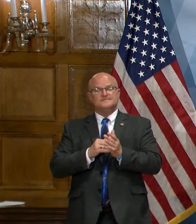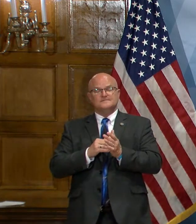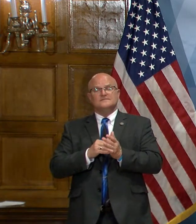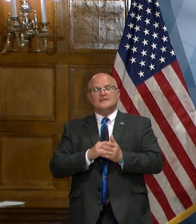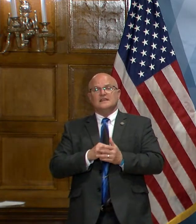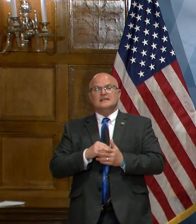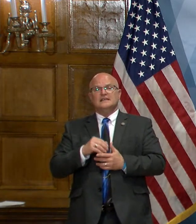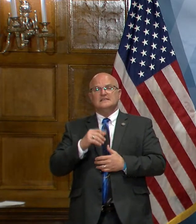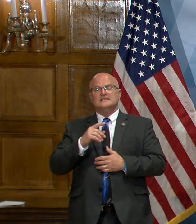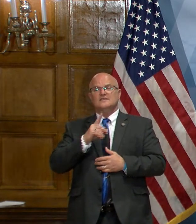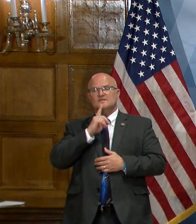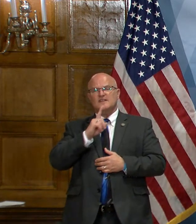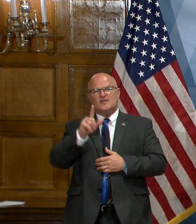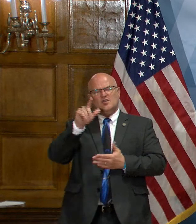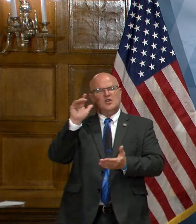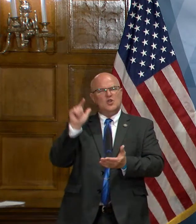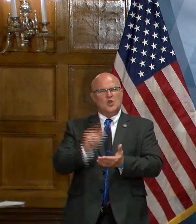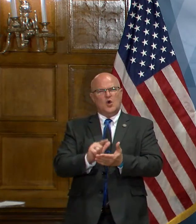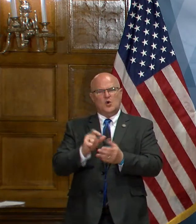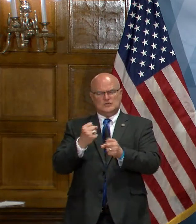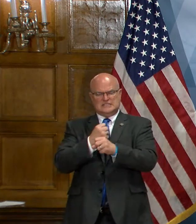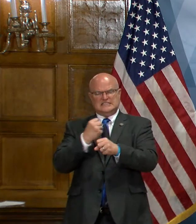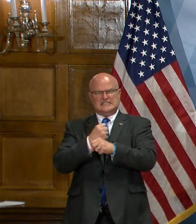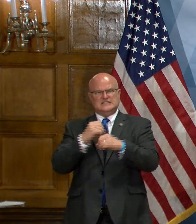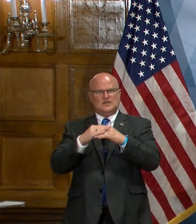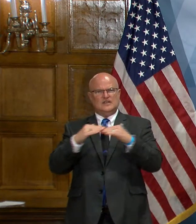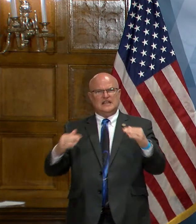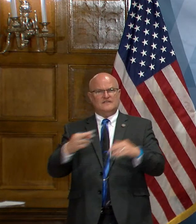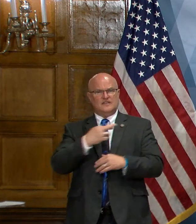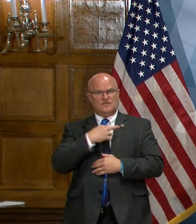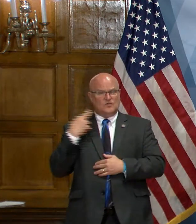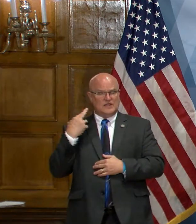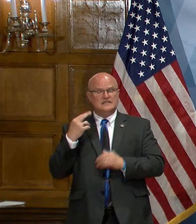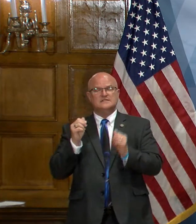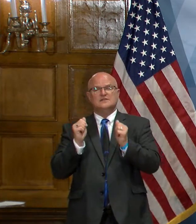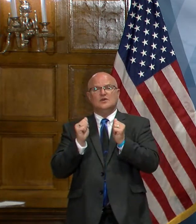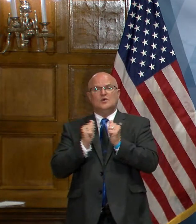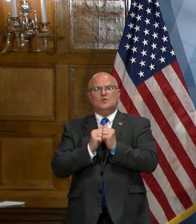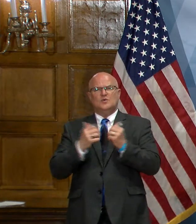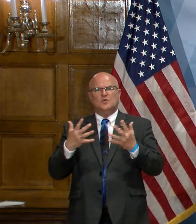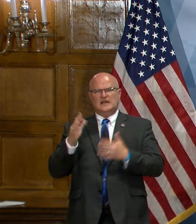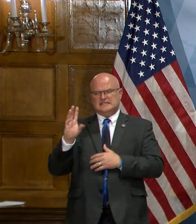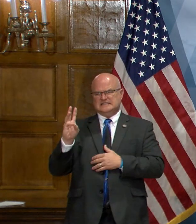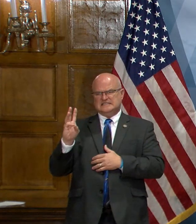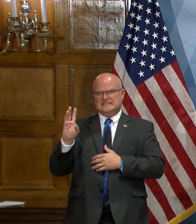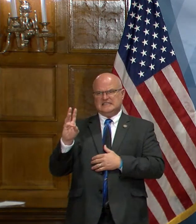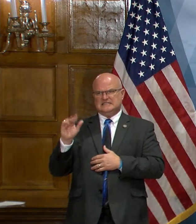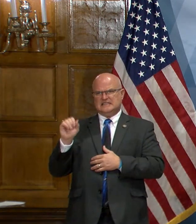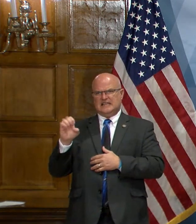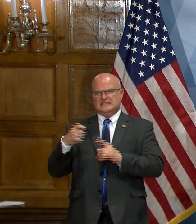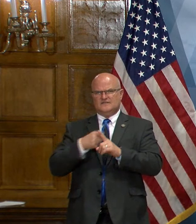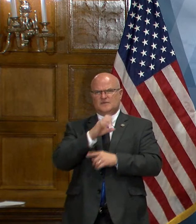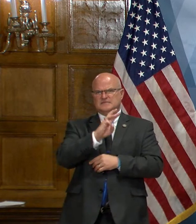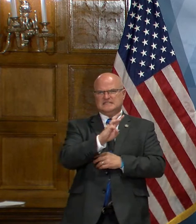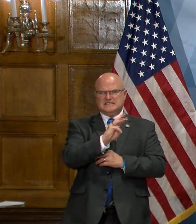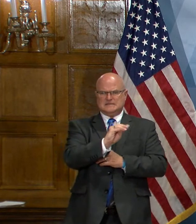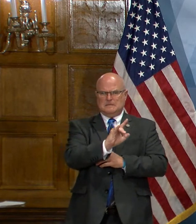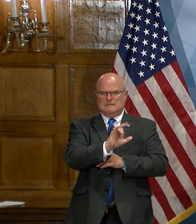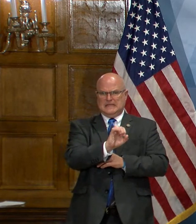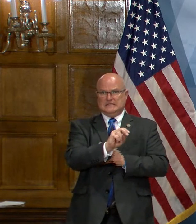a very low statistical level of risk with 6 cases out of 6